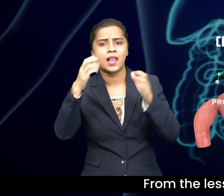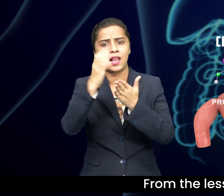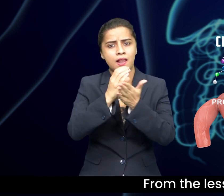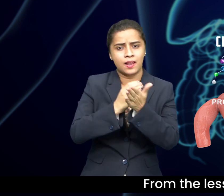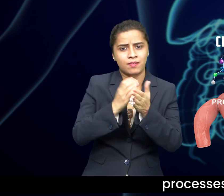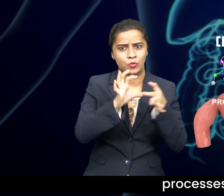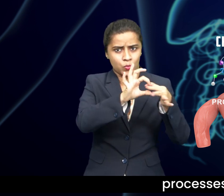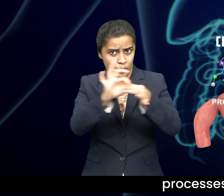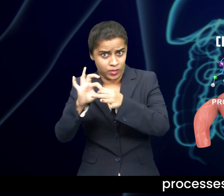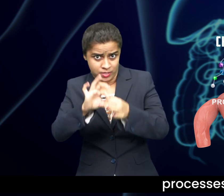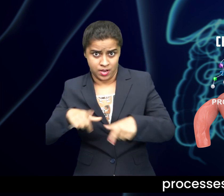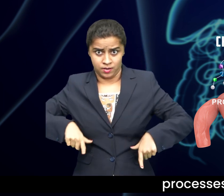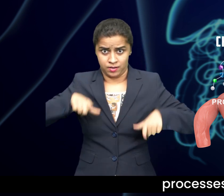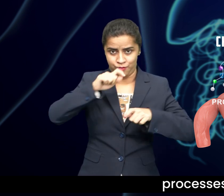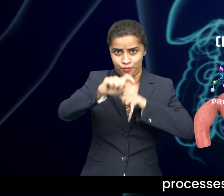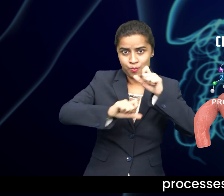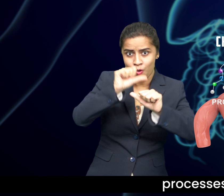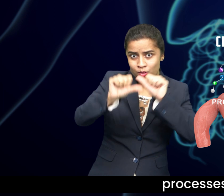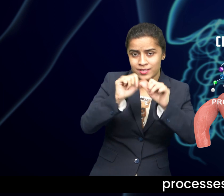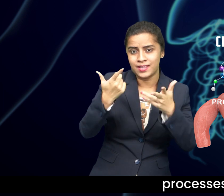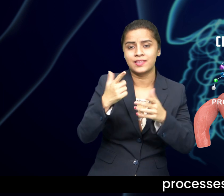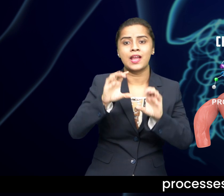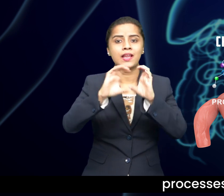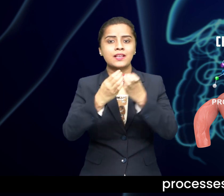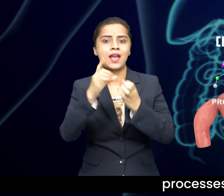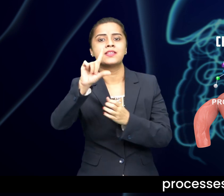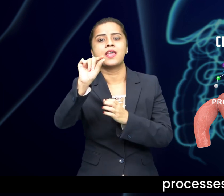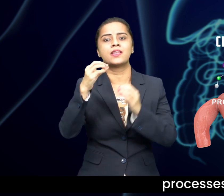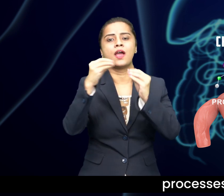Coordination in Life Processes of Class 10 Biology.